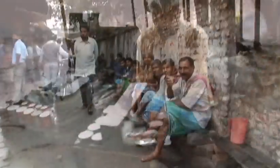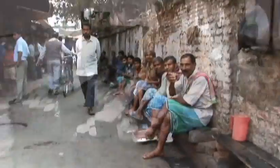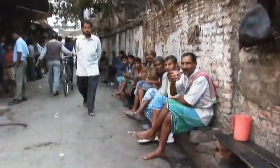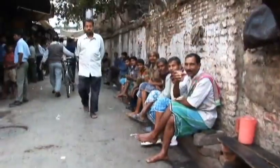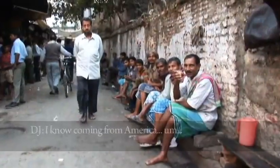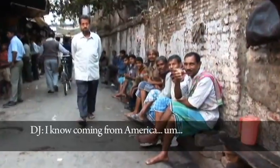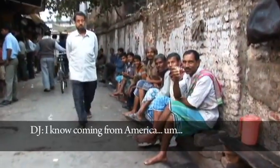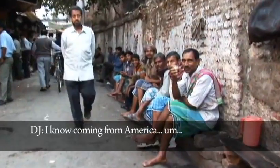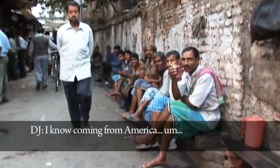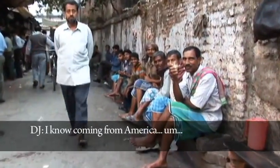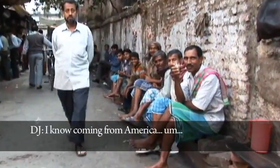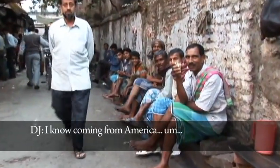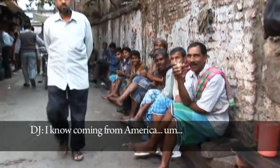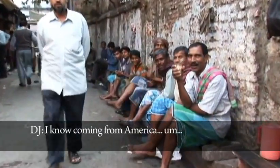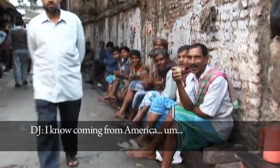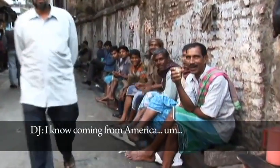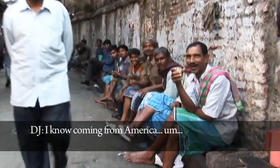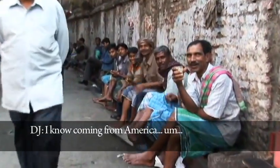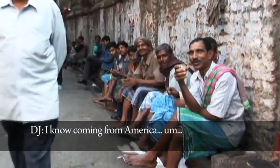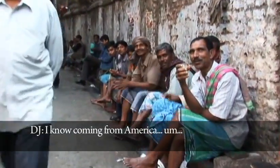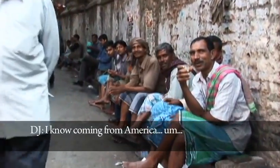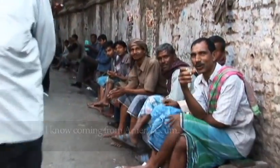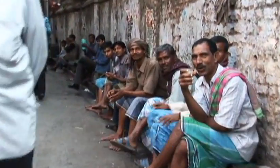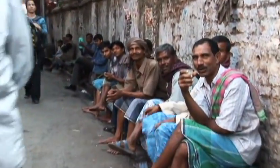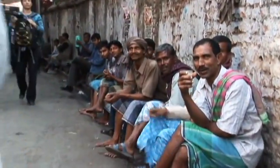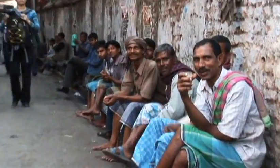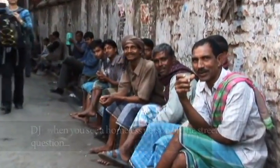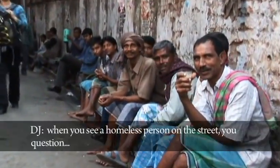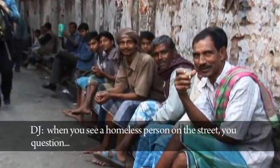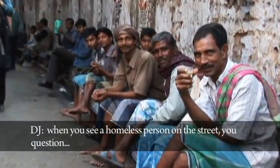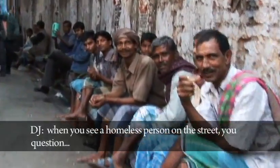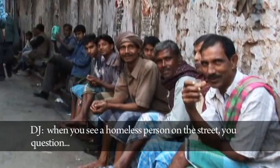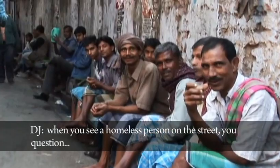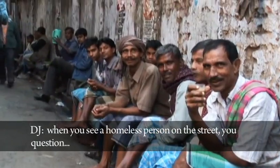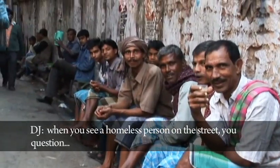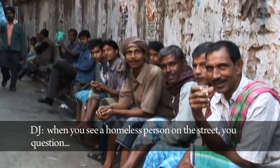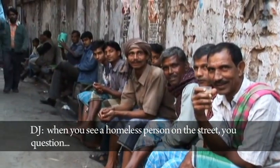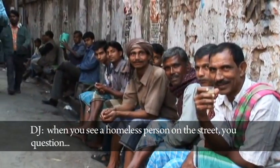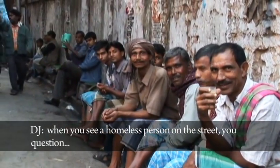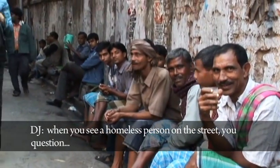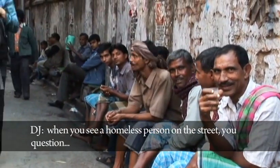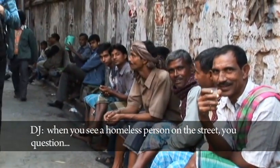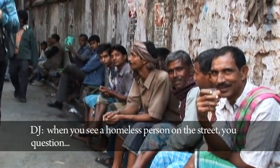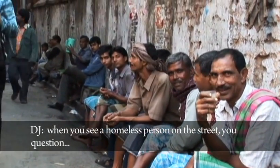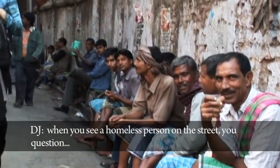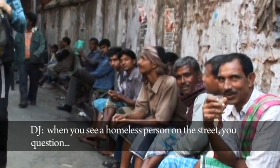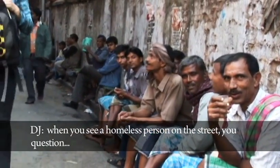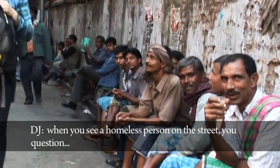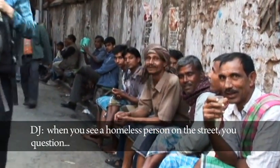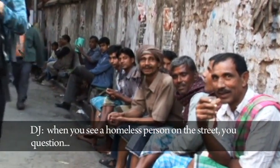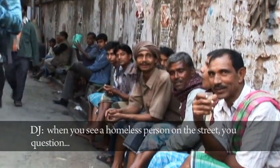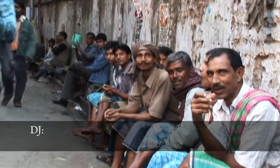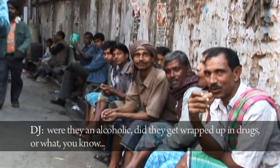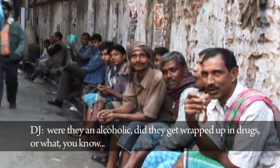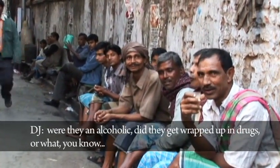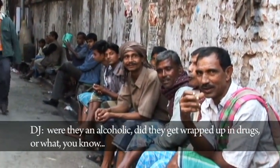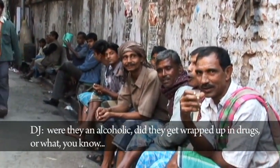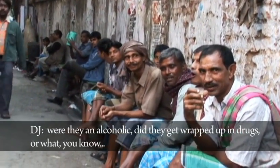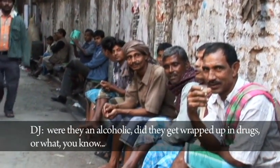I know coming from America, when you see a homeless person on the street, you question, were they an